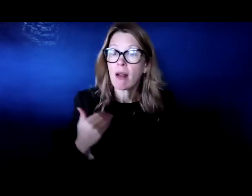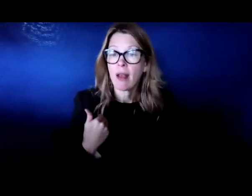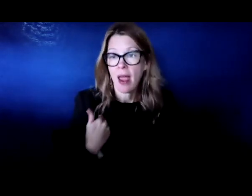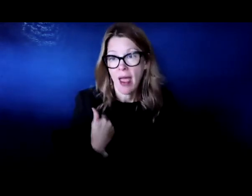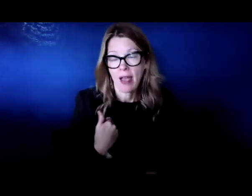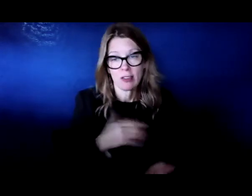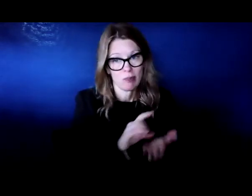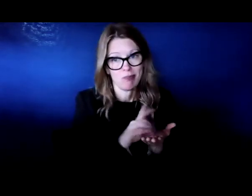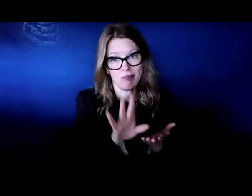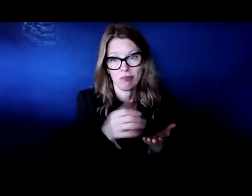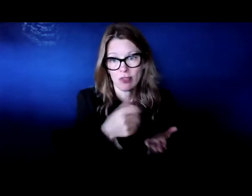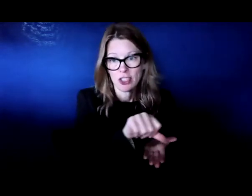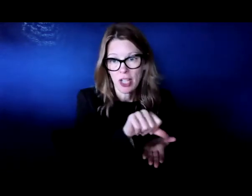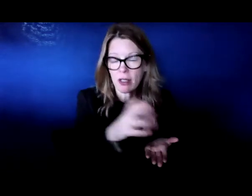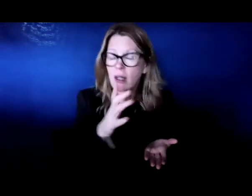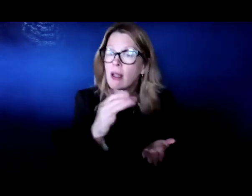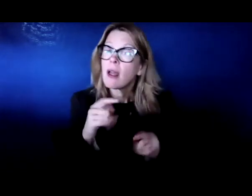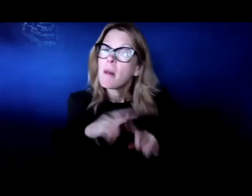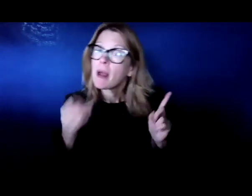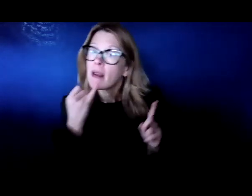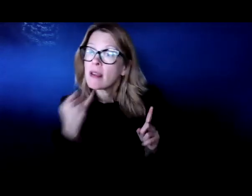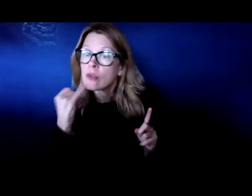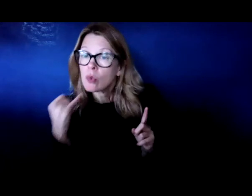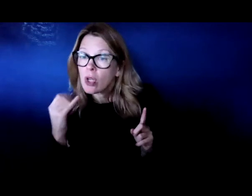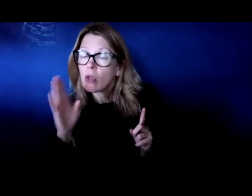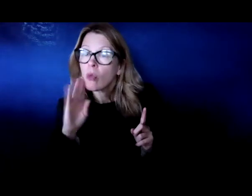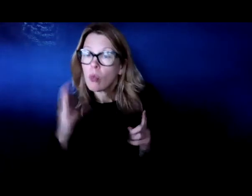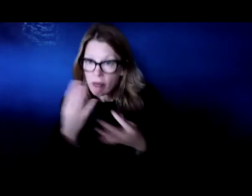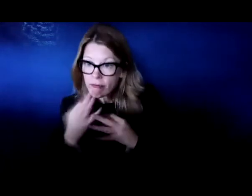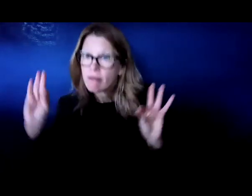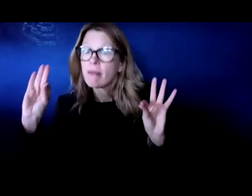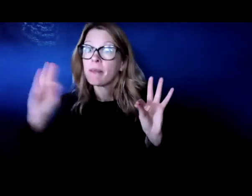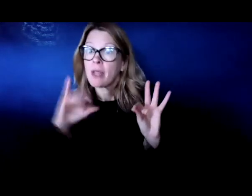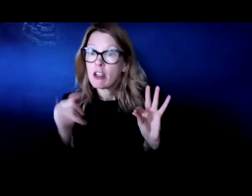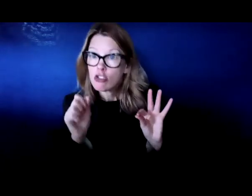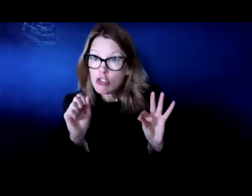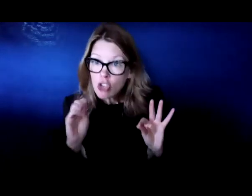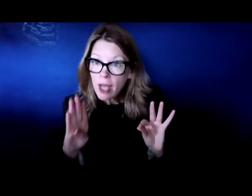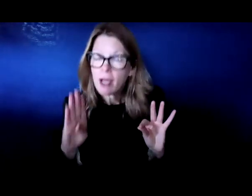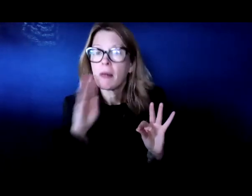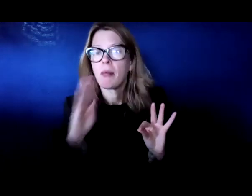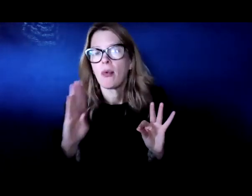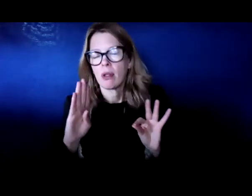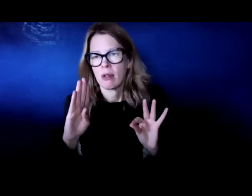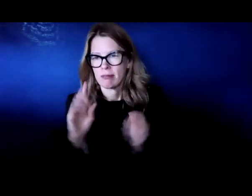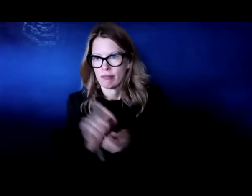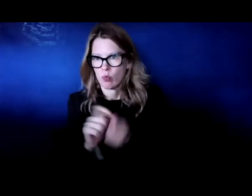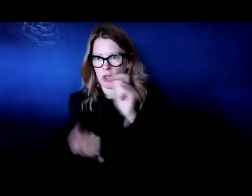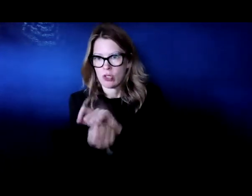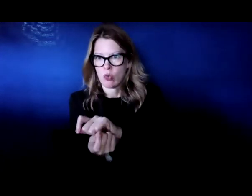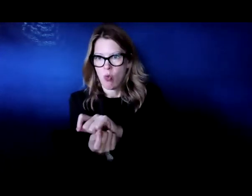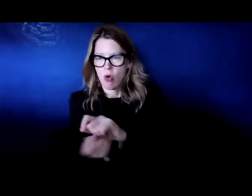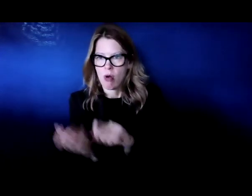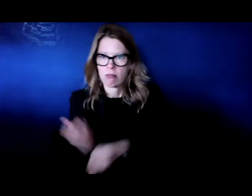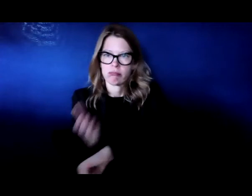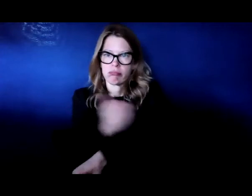Oh, that Israel's deliverance would come out of Zion. When Jacob restores the fortunes of his people, Jacob will